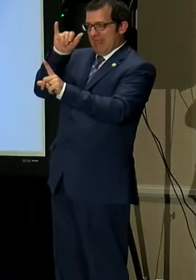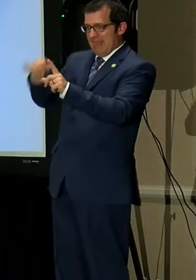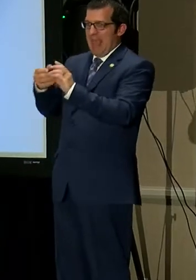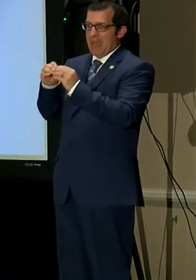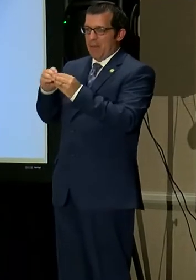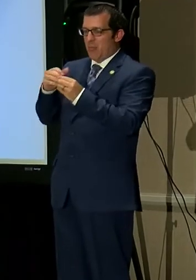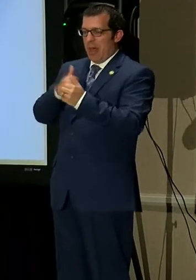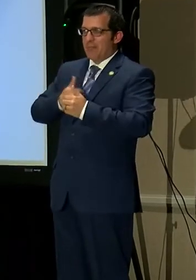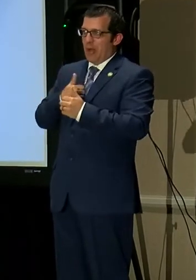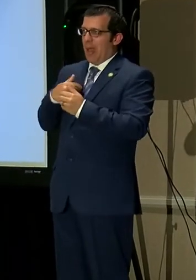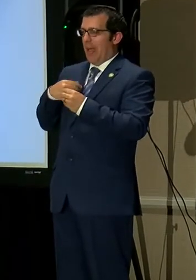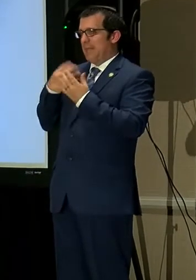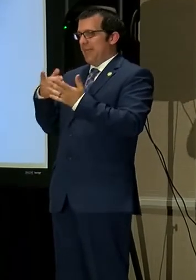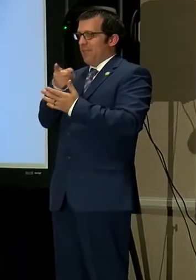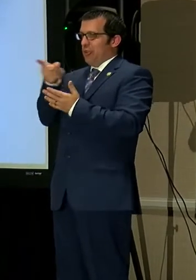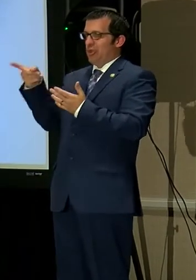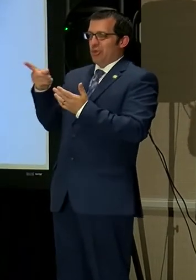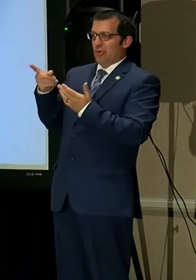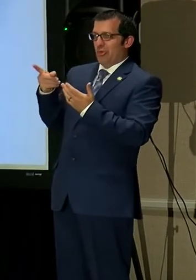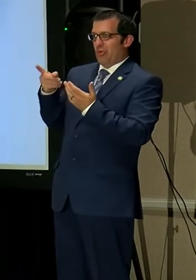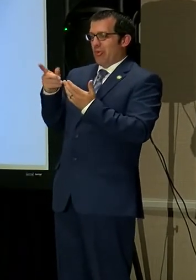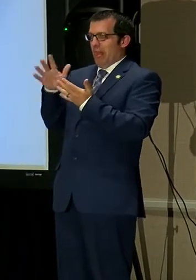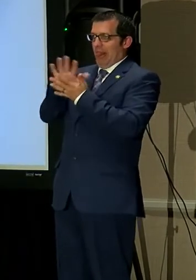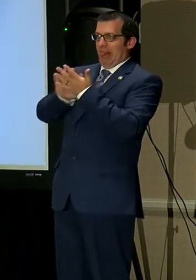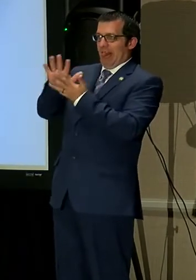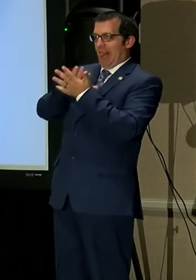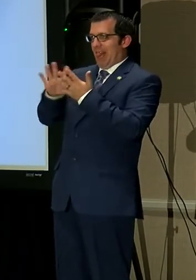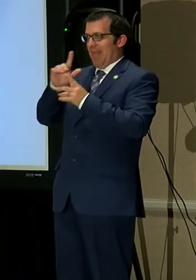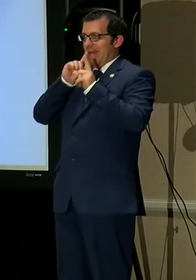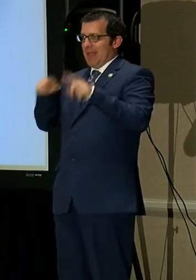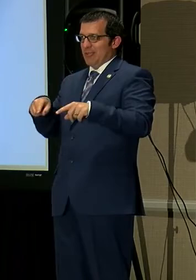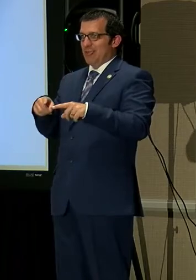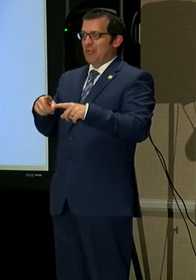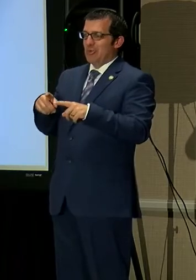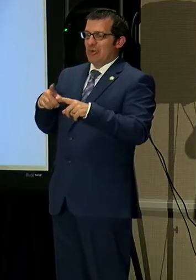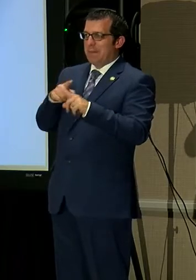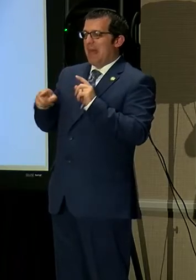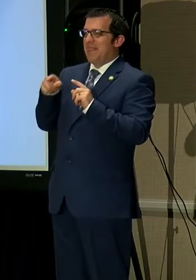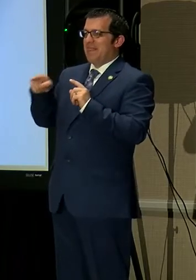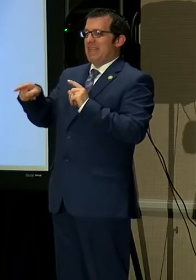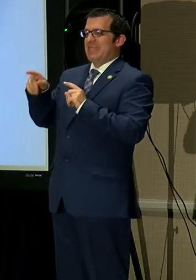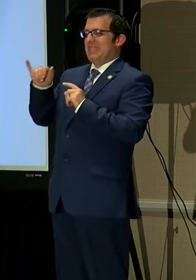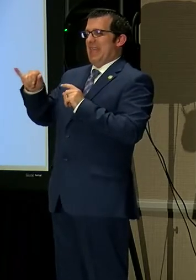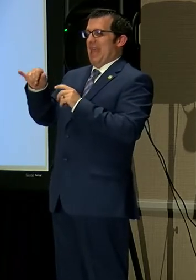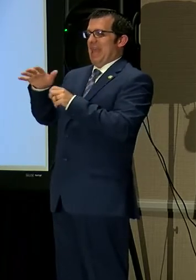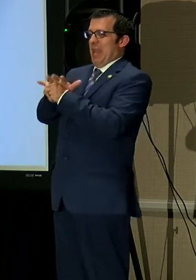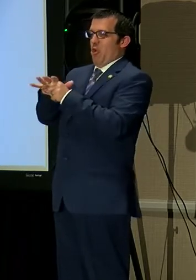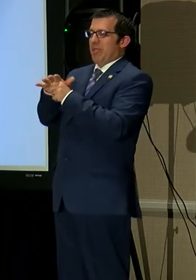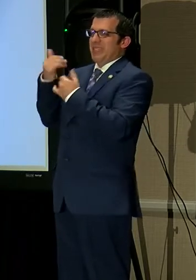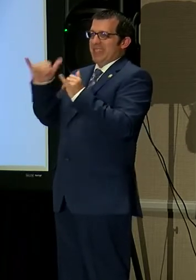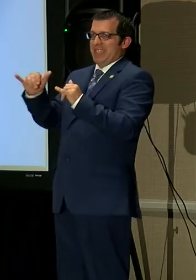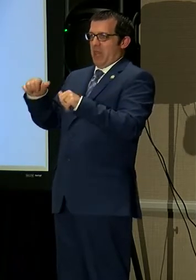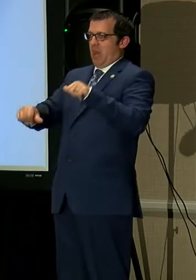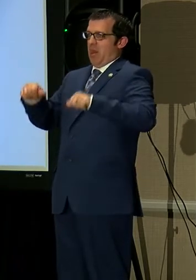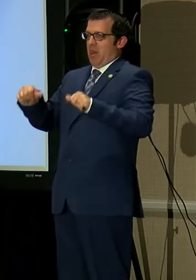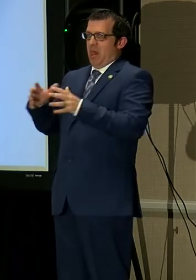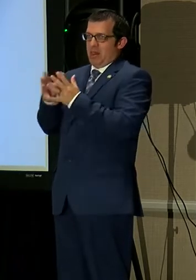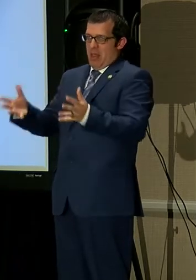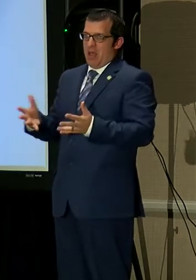I'm sorry, I'm giving you sort of a non-answer but this is an area where there's still quite a bit of